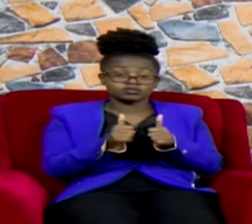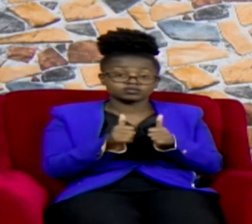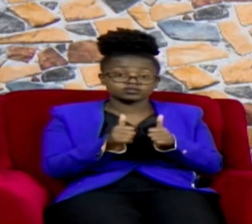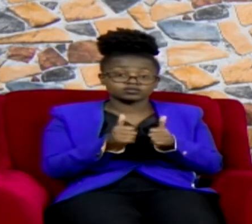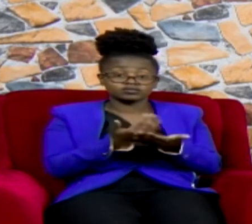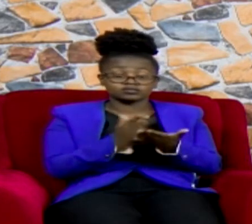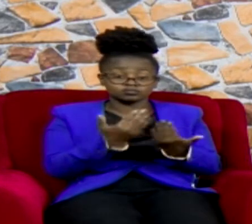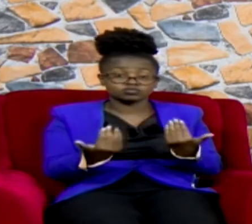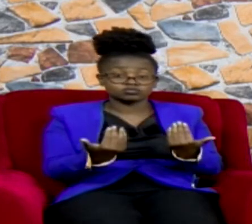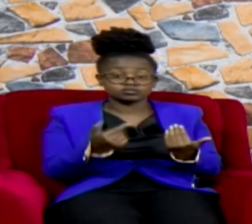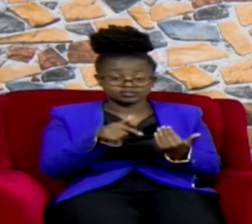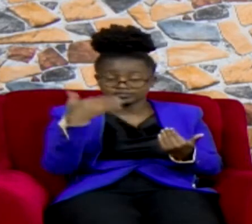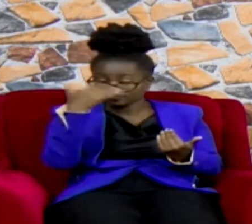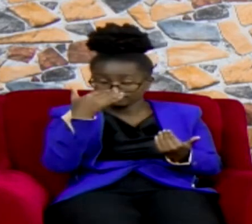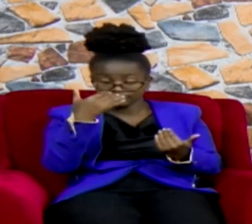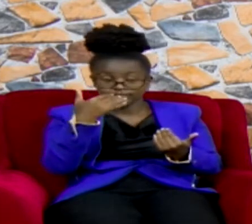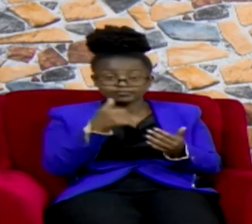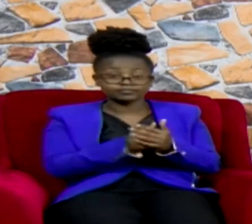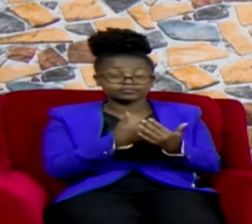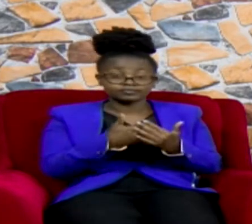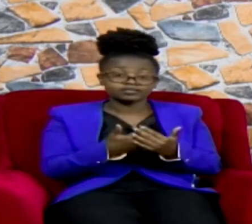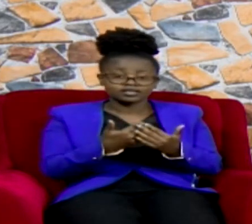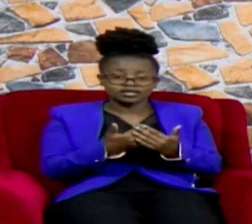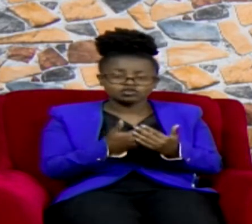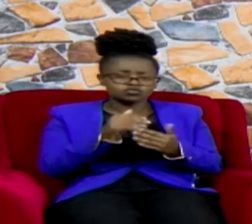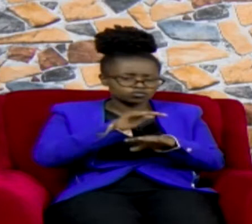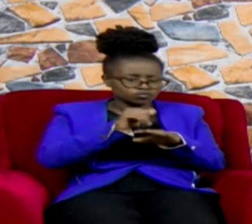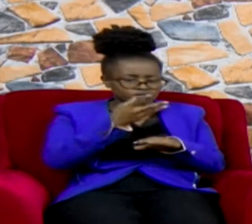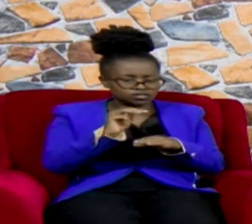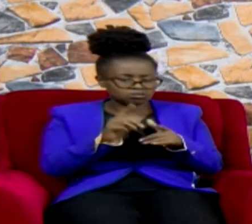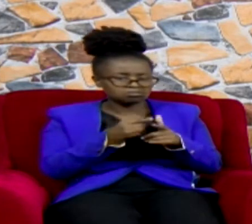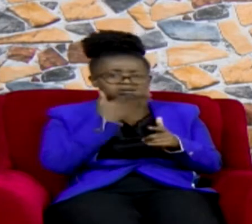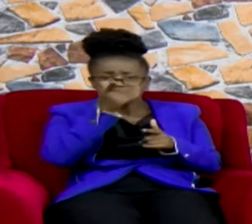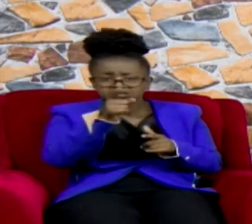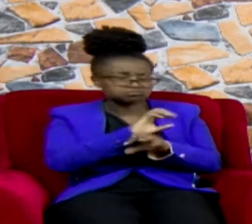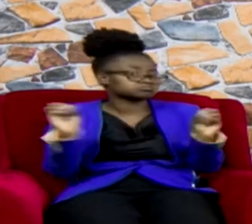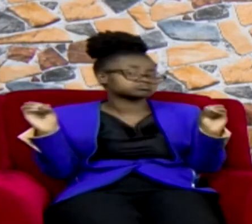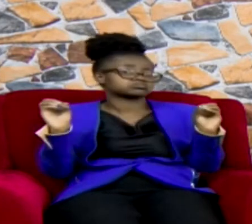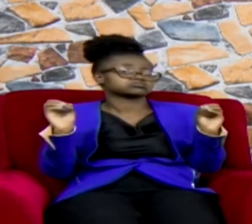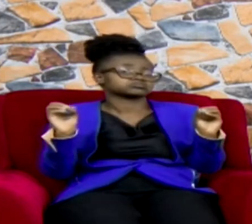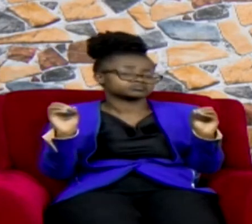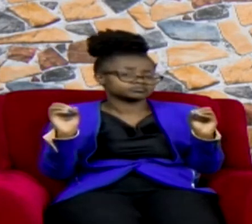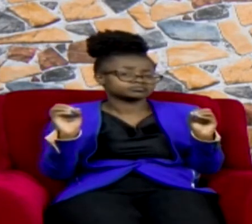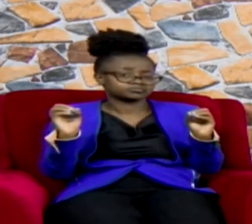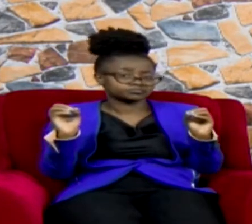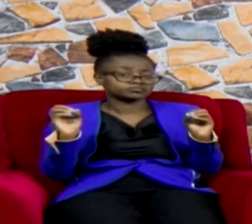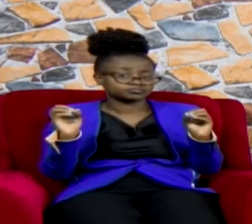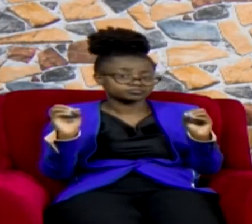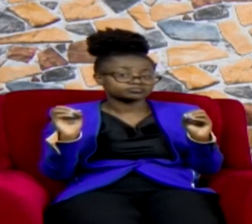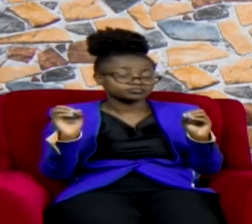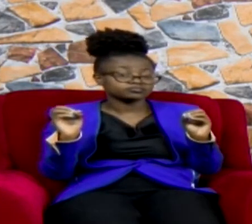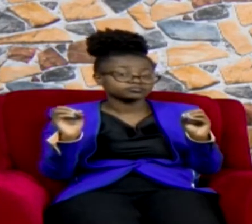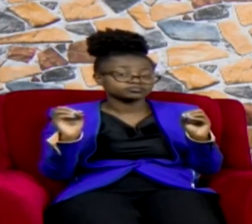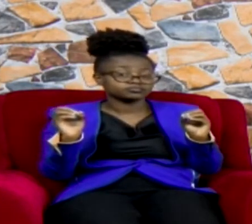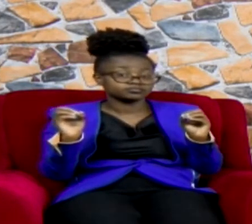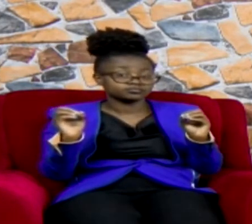some children in the spectrum, at their young age, you call them and they don't respond. Oh yes, that's because they are